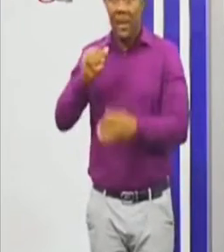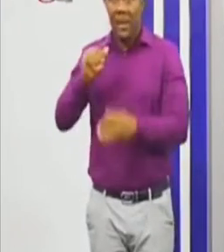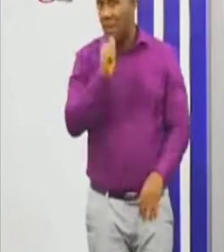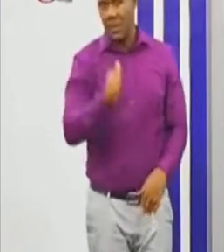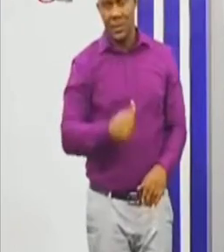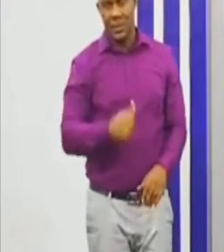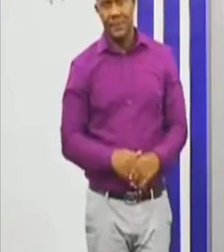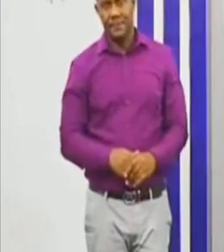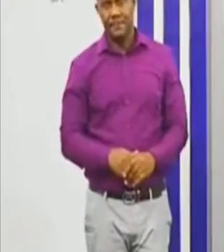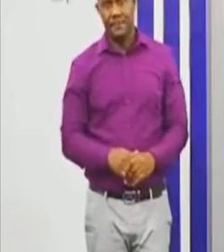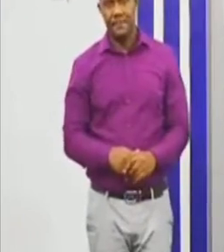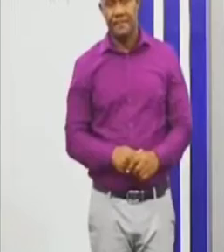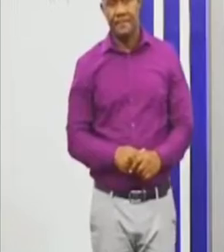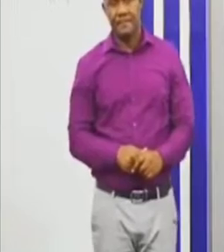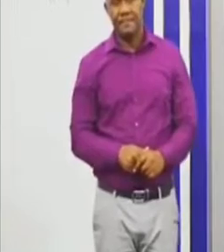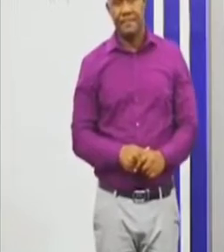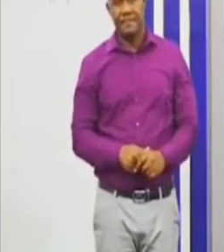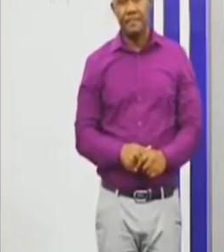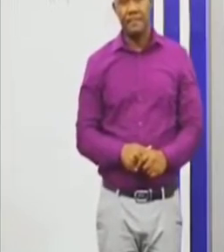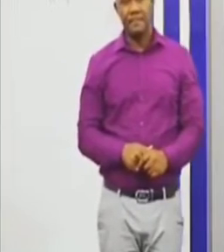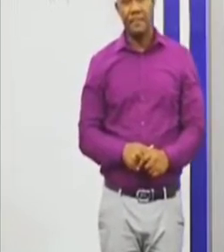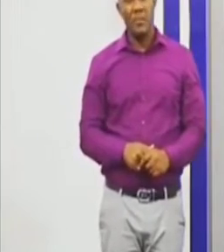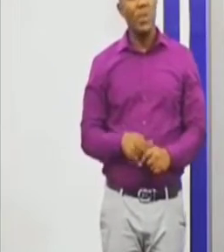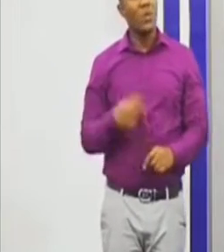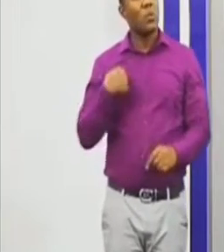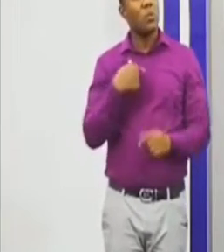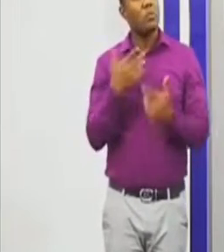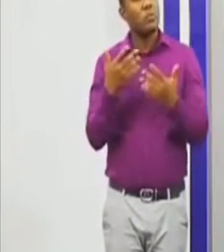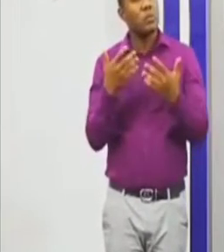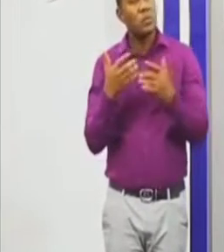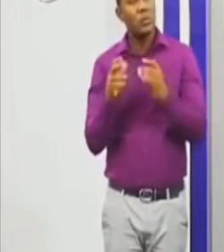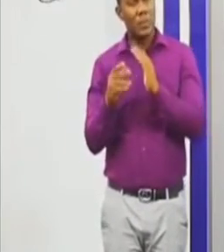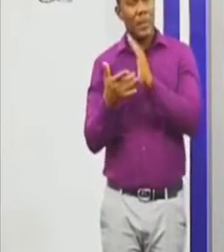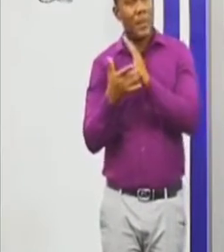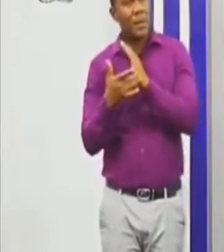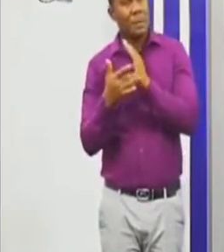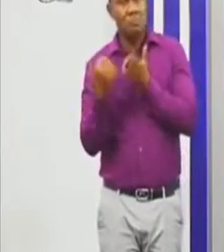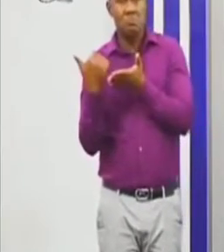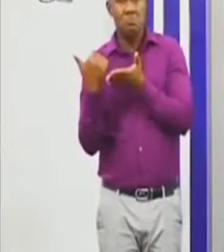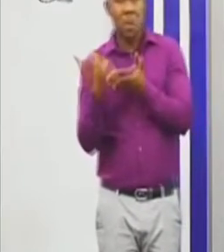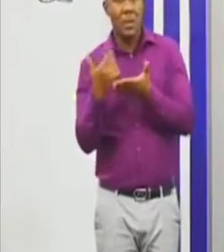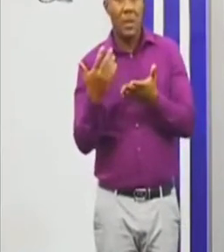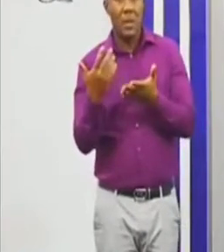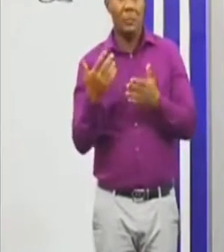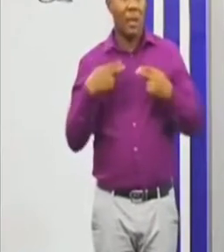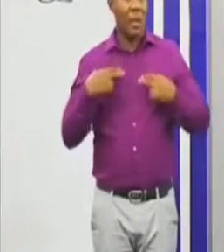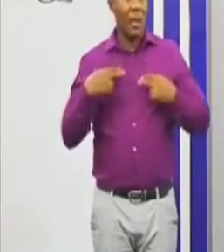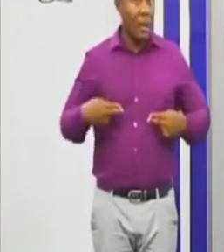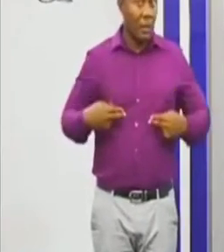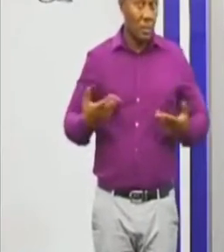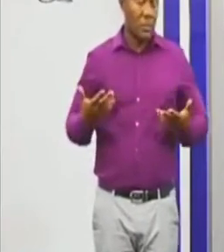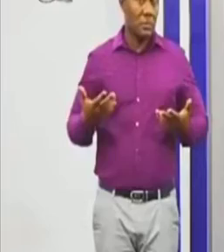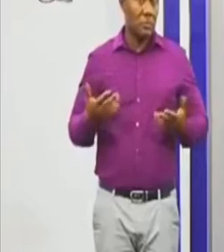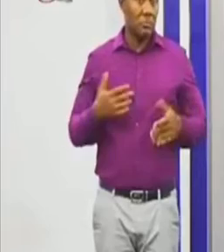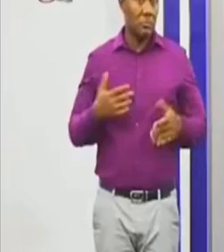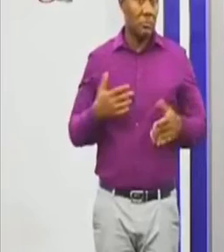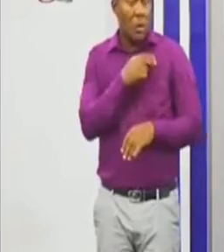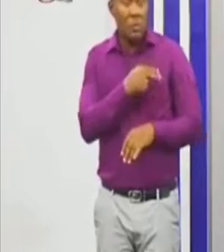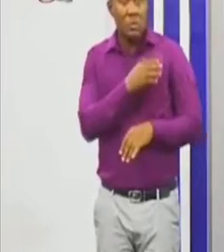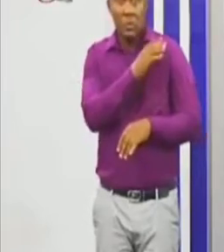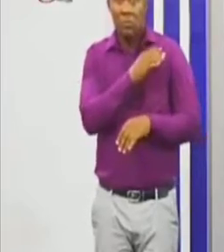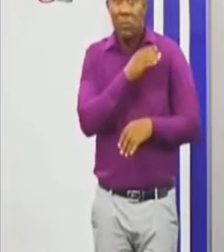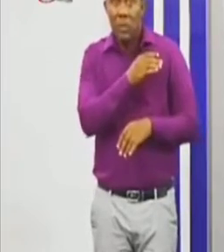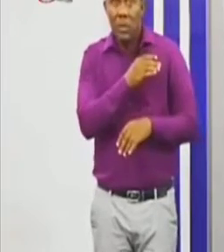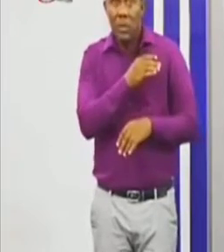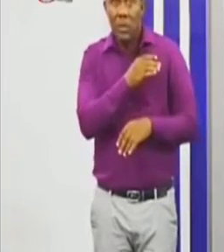no yɛpɛ sɛ yɛfa abɛɛfo kwan so ɛboa yɛn apɔmuden aso yɛyɛfoɔ nso no mutumi ɛyɛ nhyehyɛ